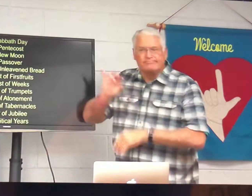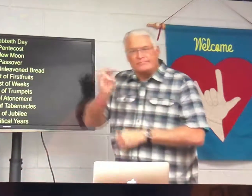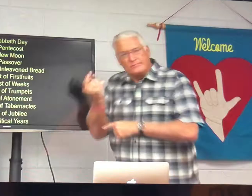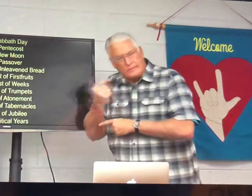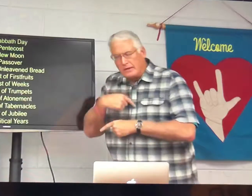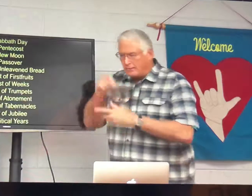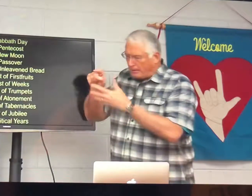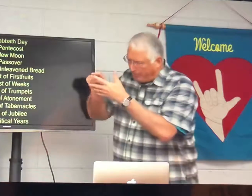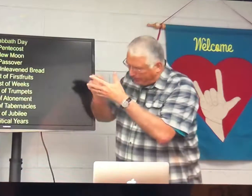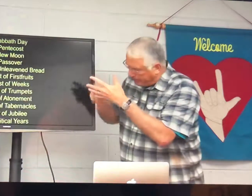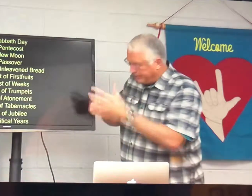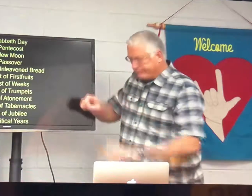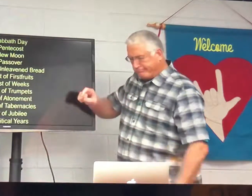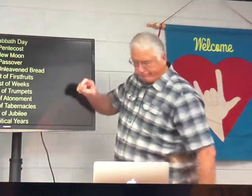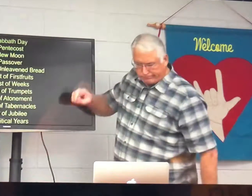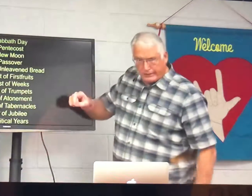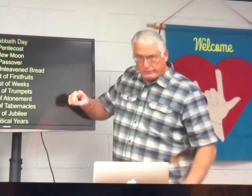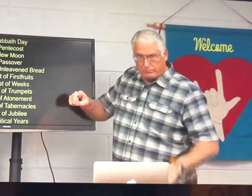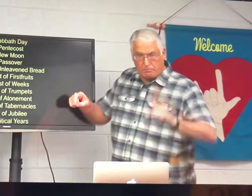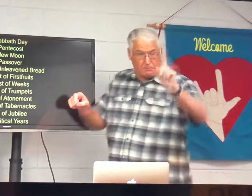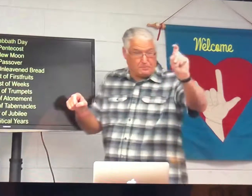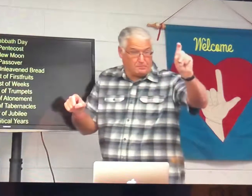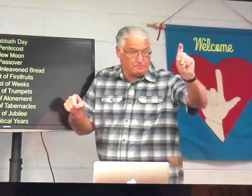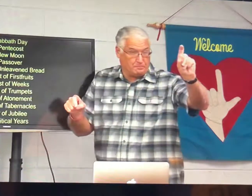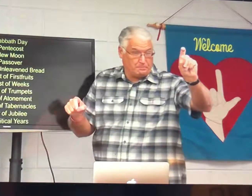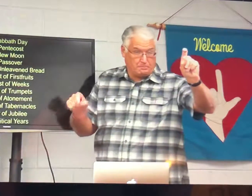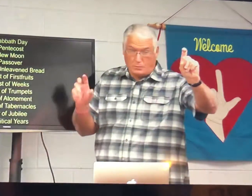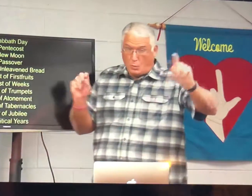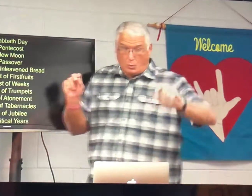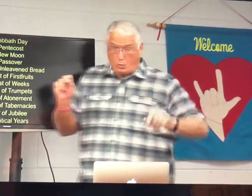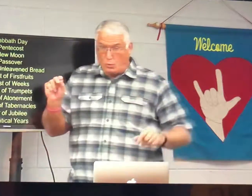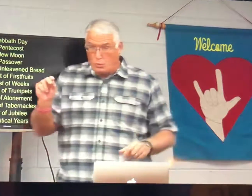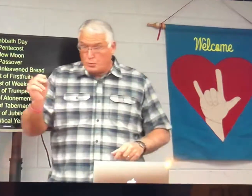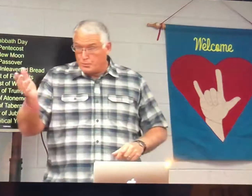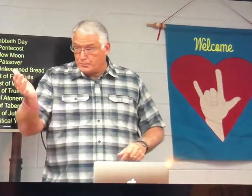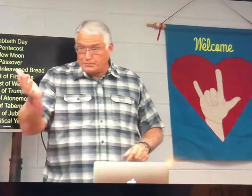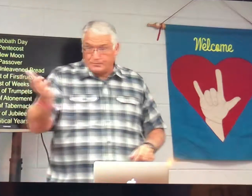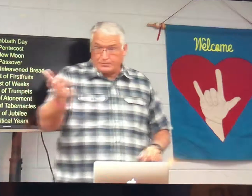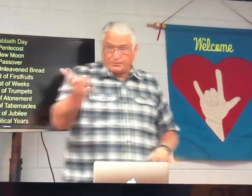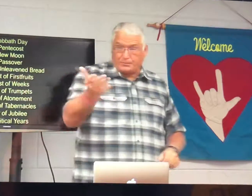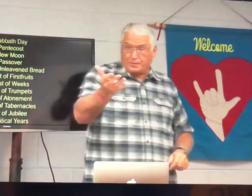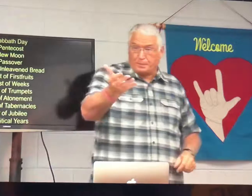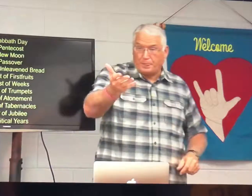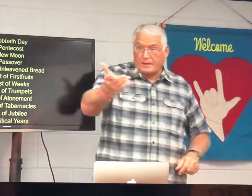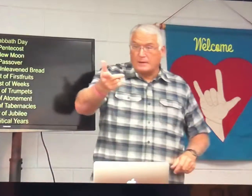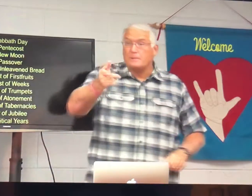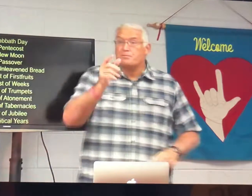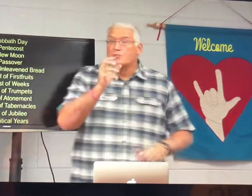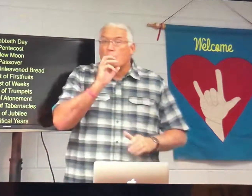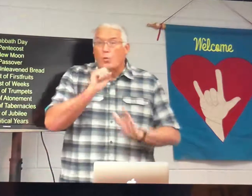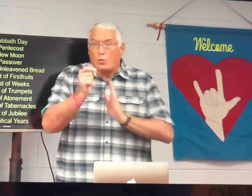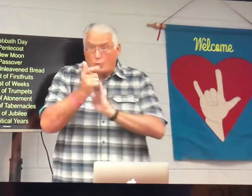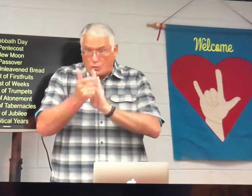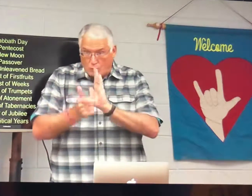page? Matt had a home run in his last at-bat that was in the 9th inning on 2 strikes last night.